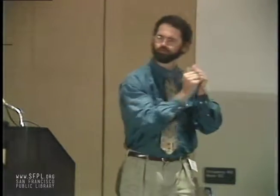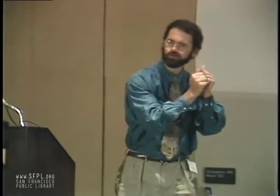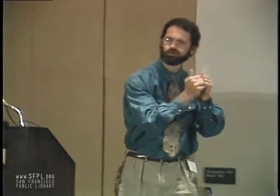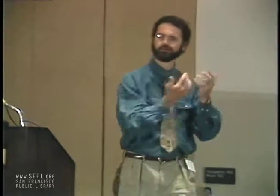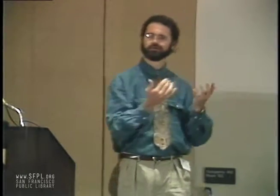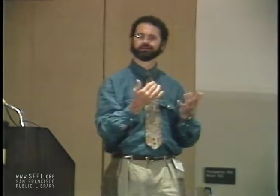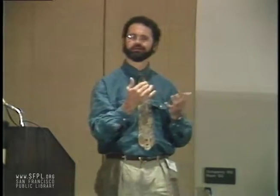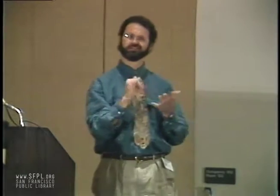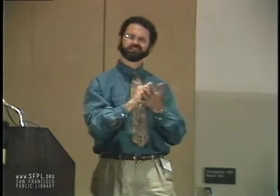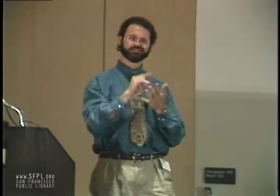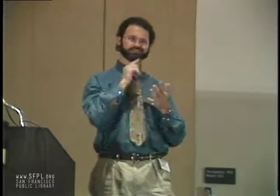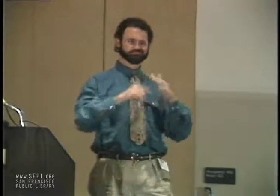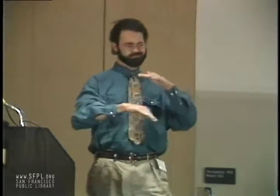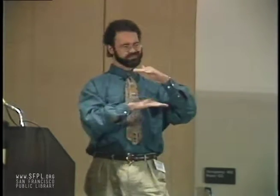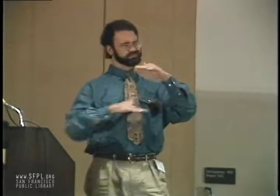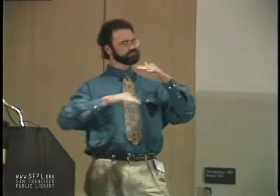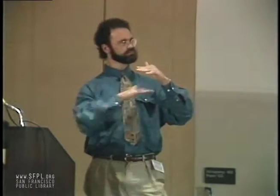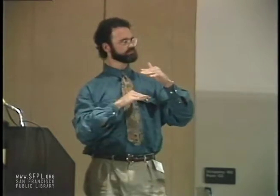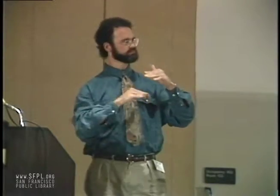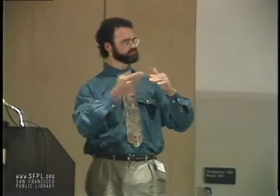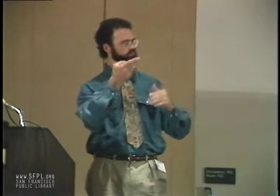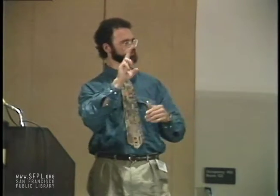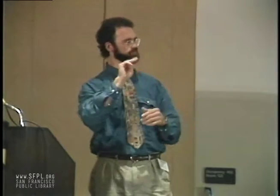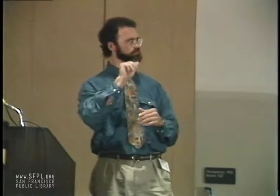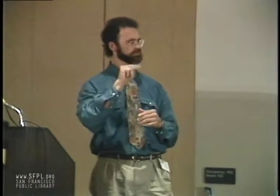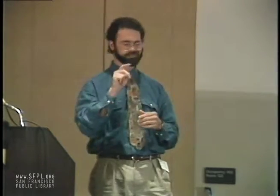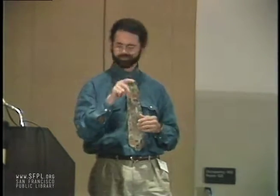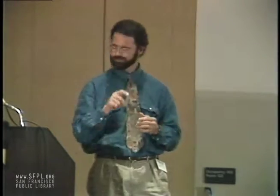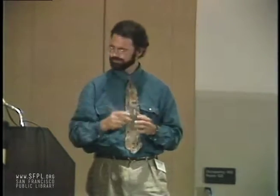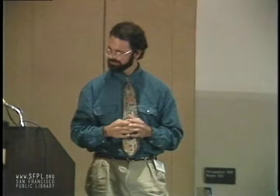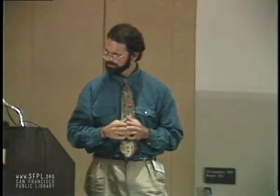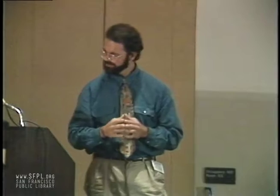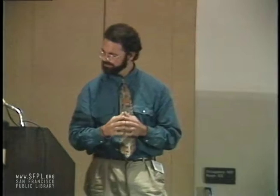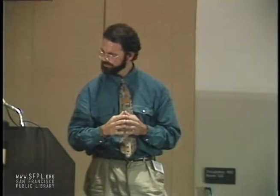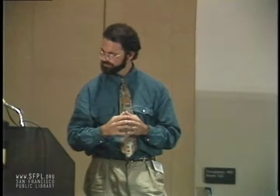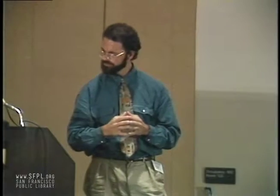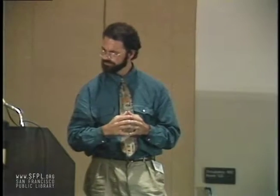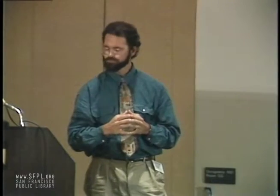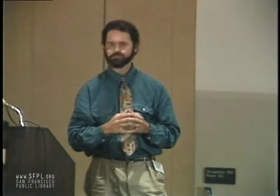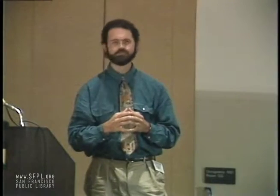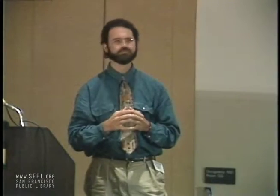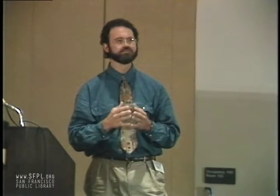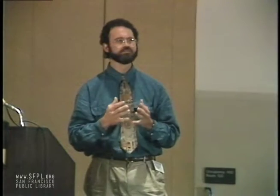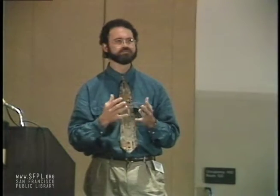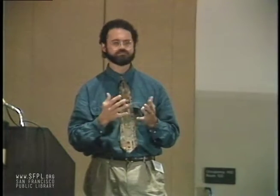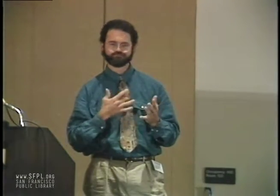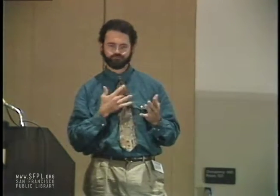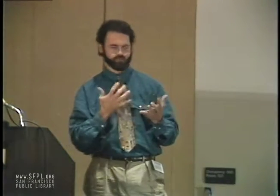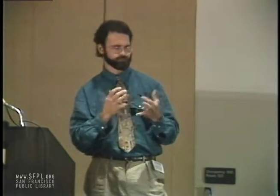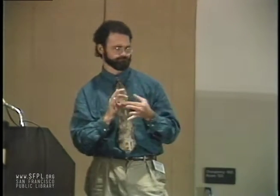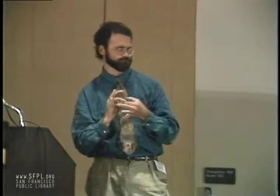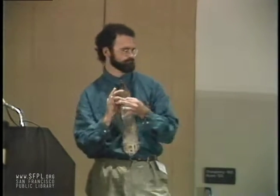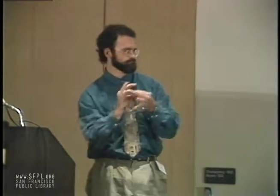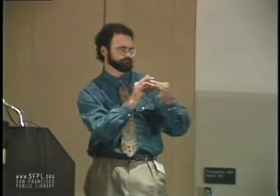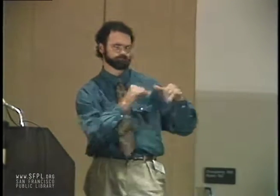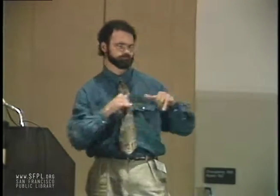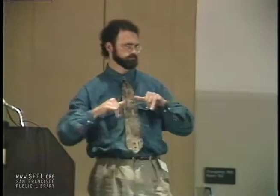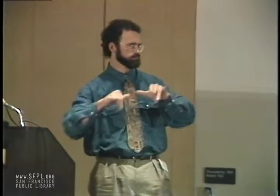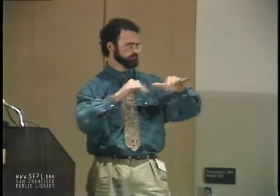What groups can I identify with? The need for this type of identification is basic human nature.